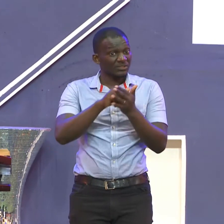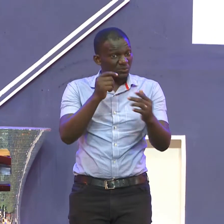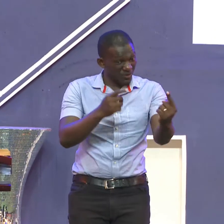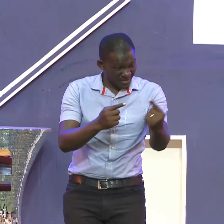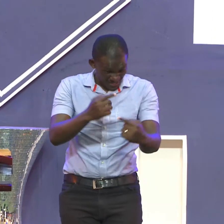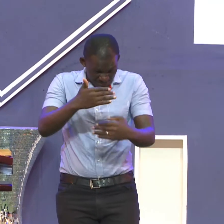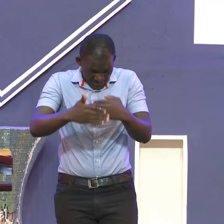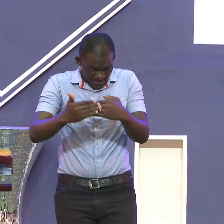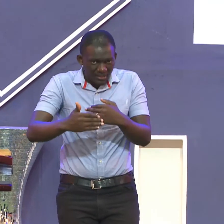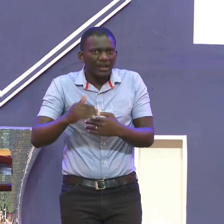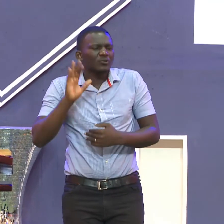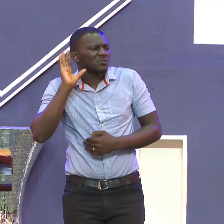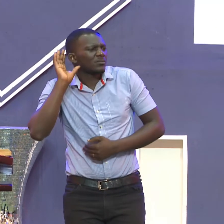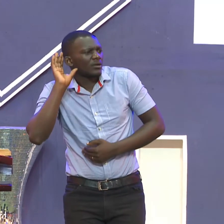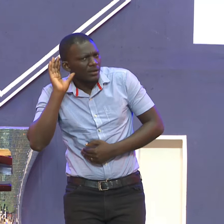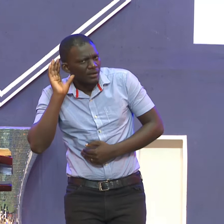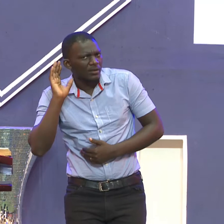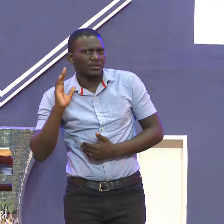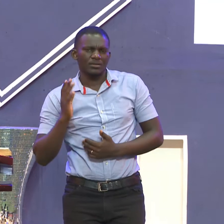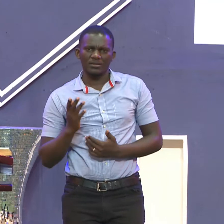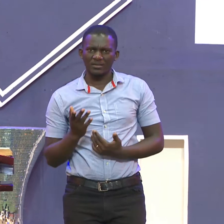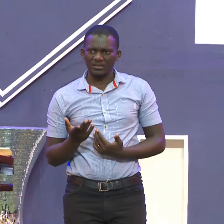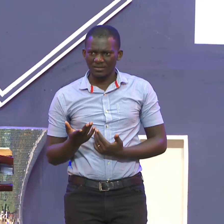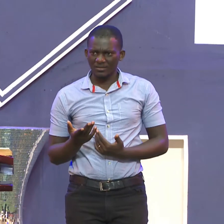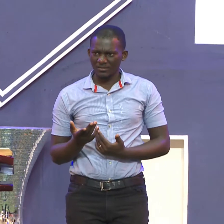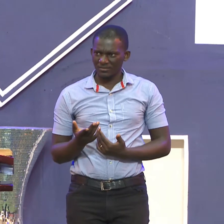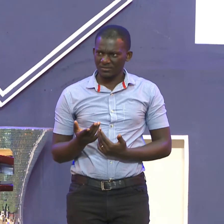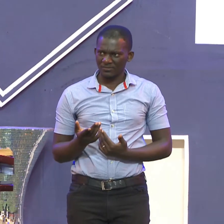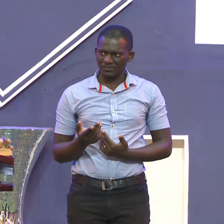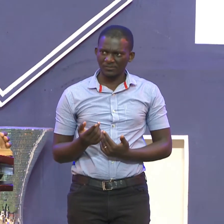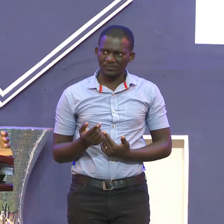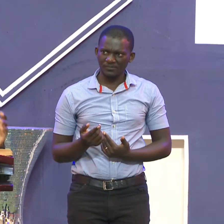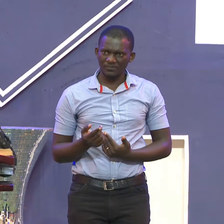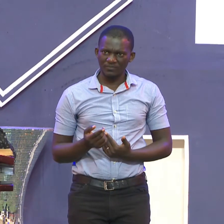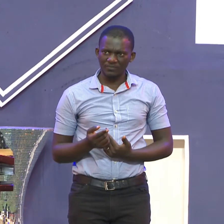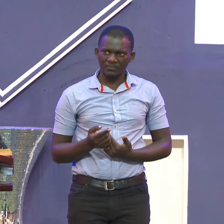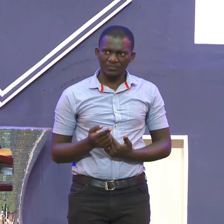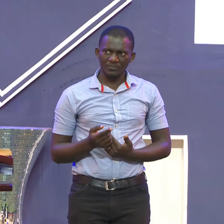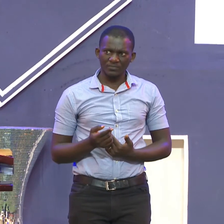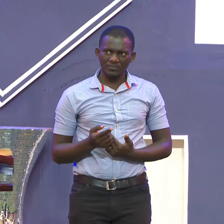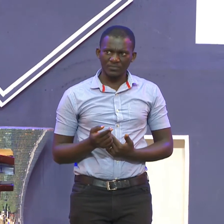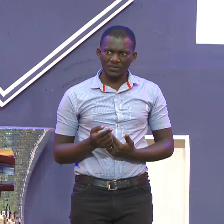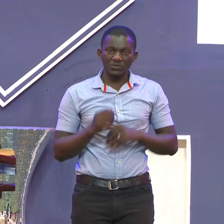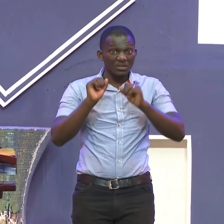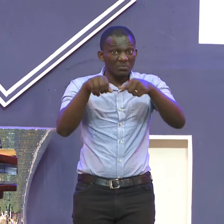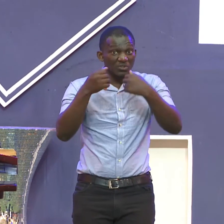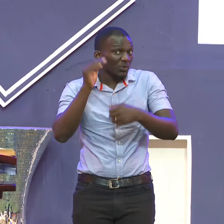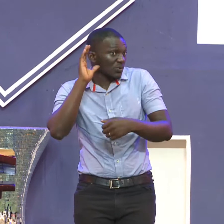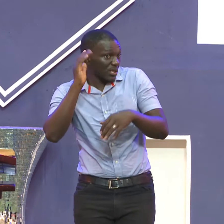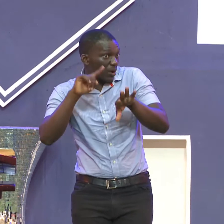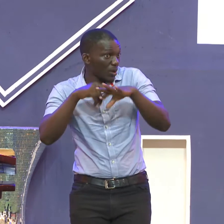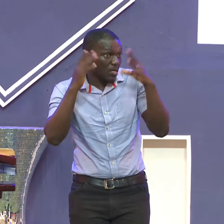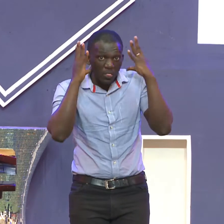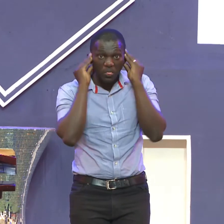That is such that you can draw always to hear. Tosobola kuwulira nga amatusi magule. You cannot